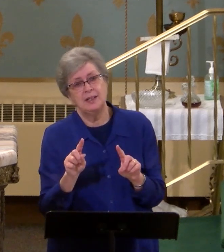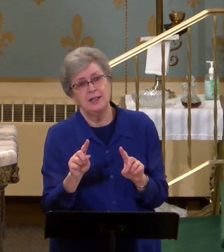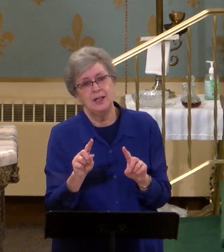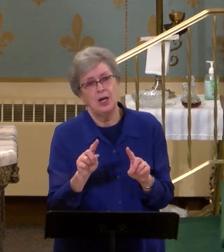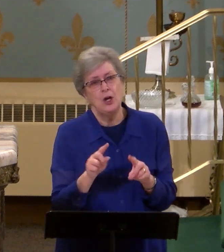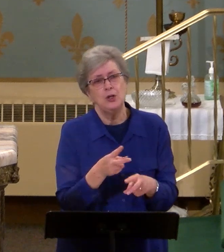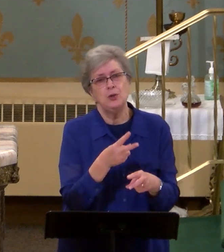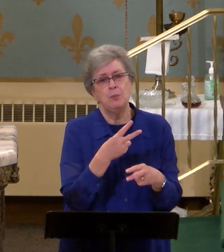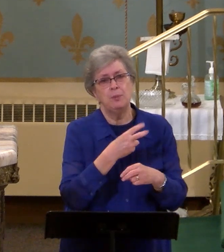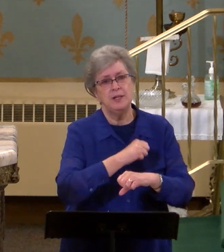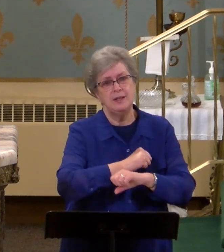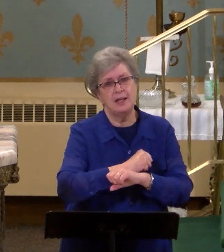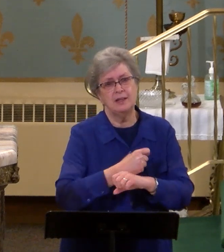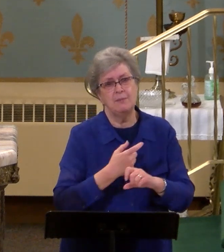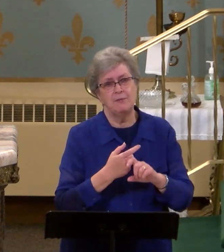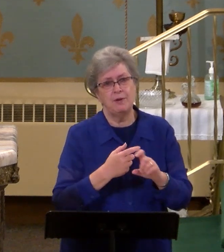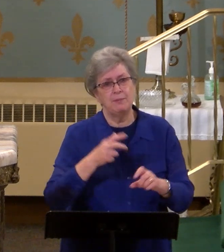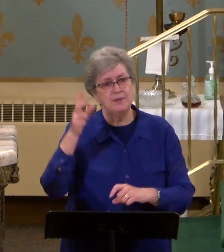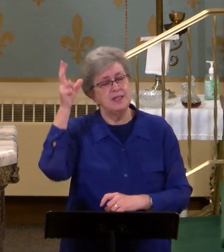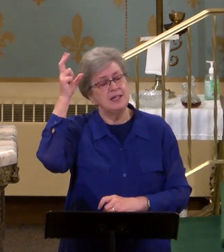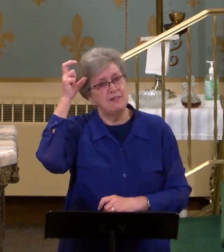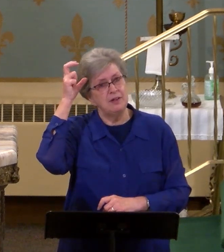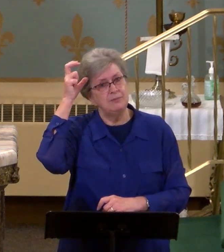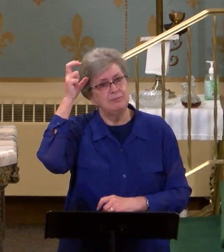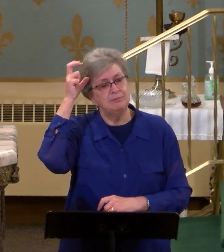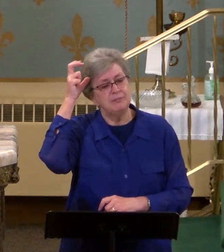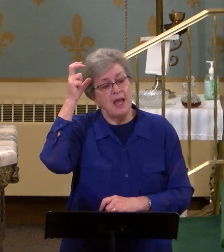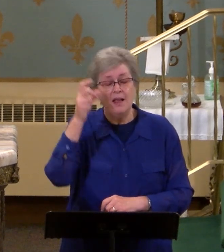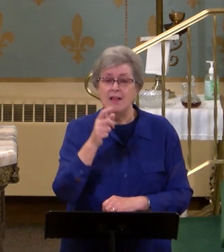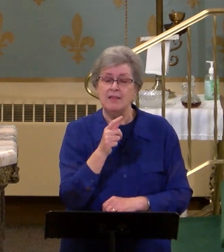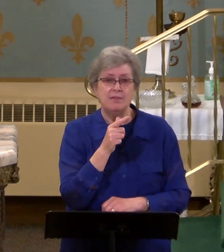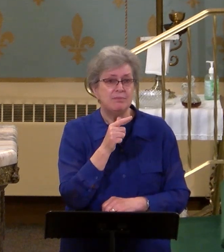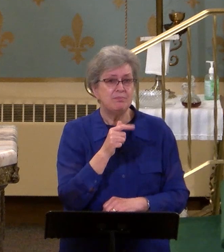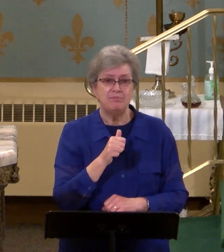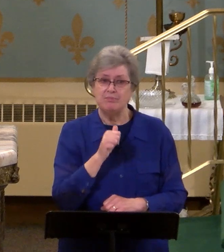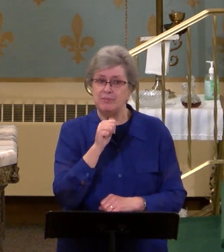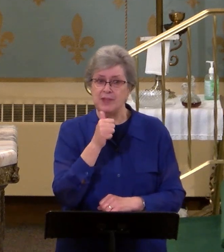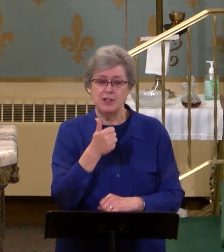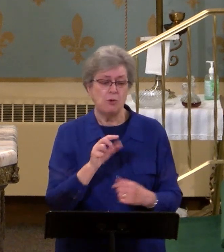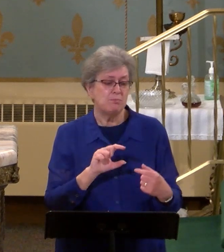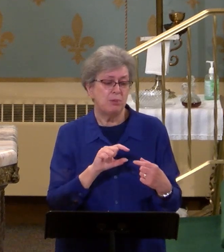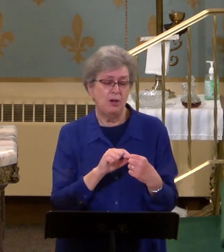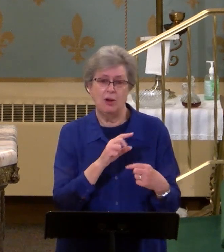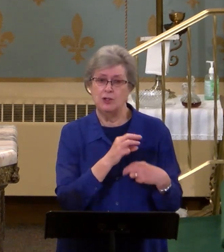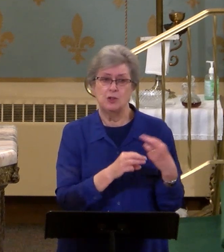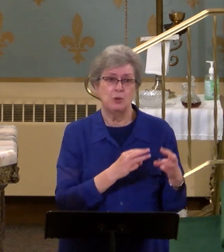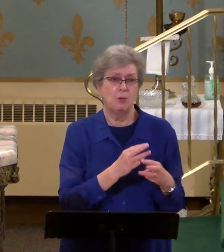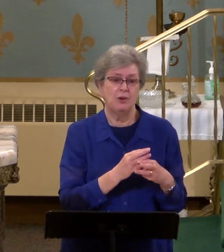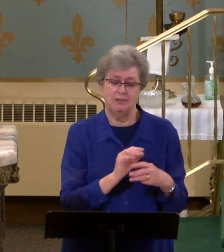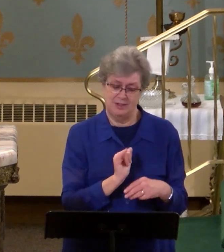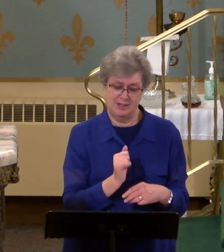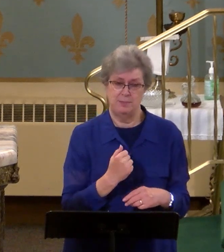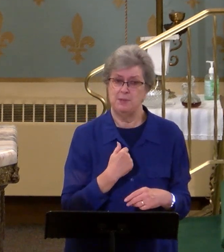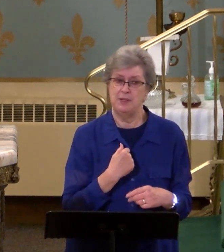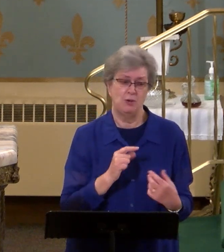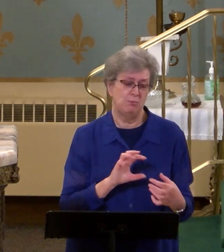the evil one. They do not belong to the world any more than I belong to the world.